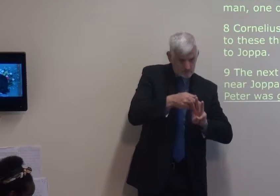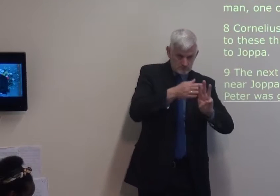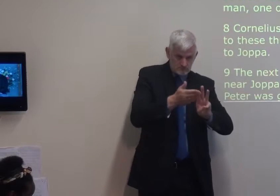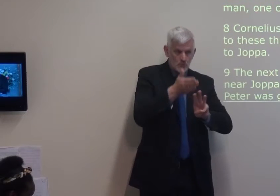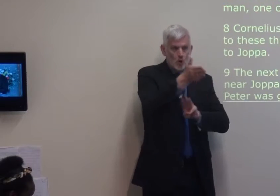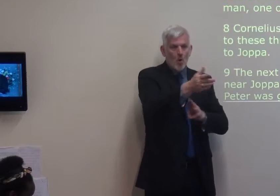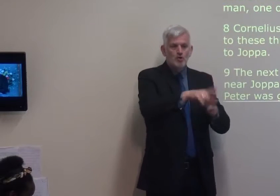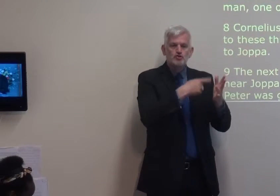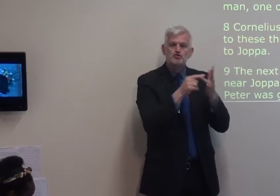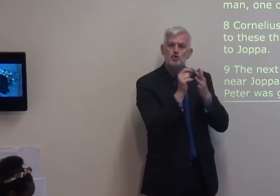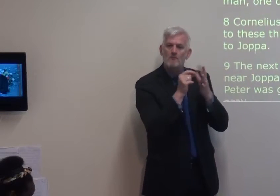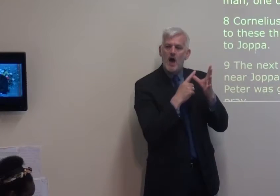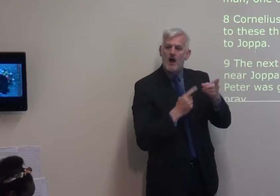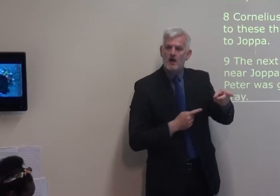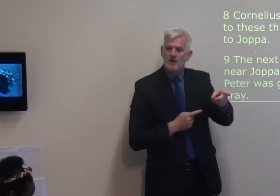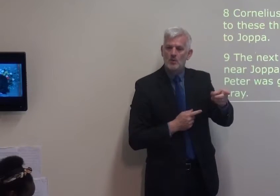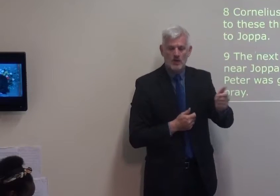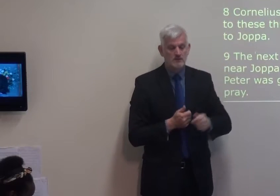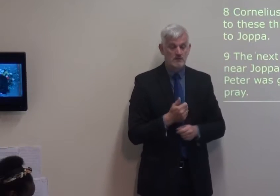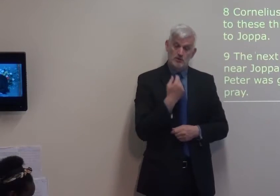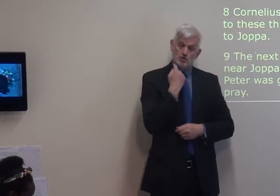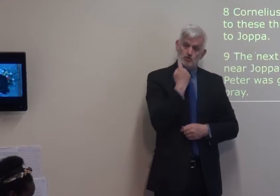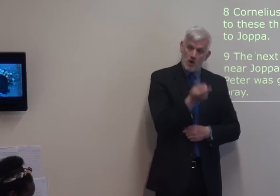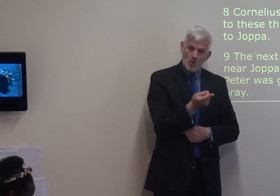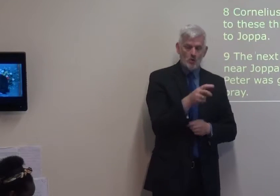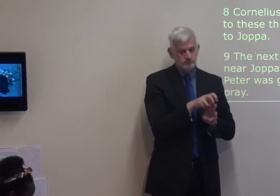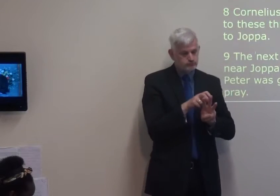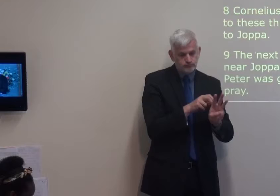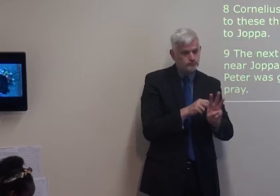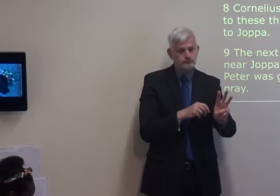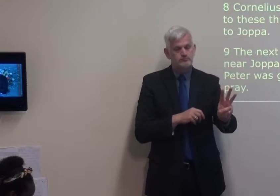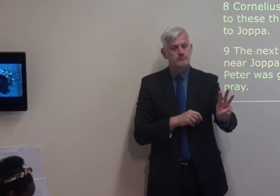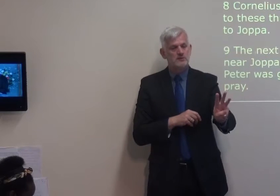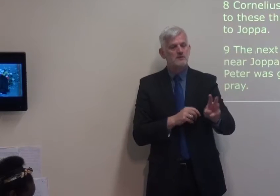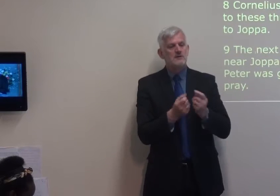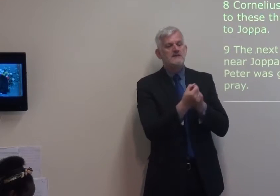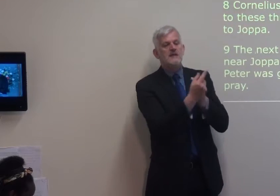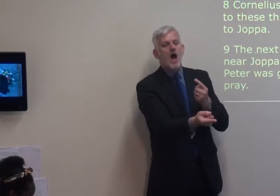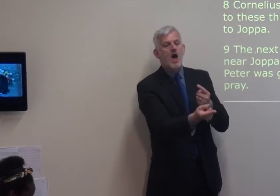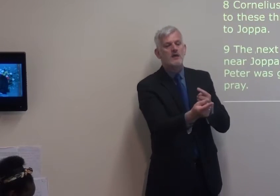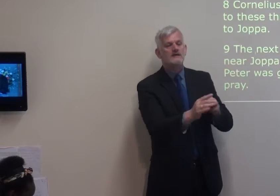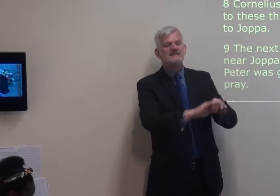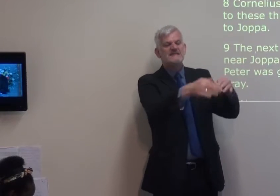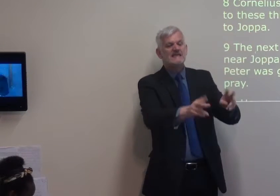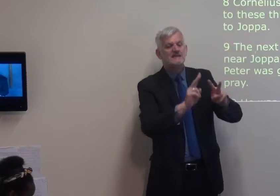Joppa. On the morrow, as they went on their journey, and drew nigh unto the city,